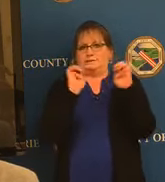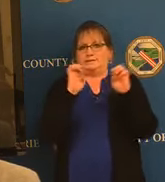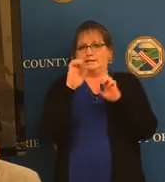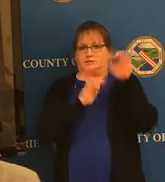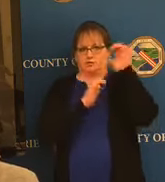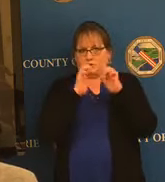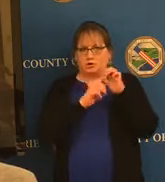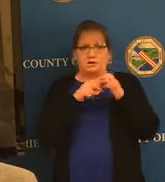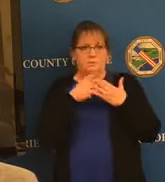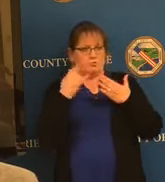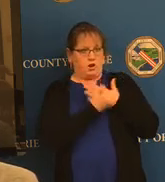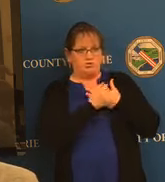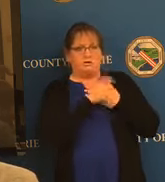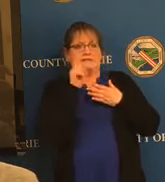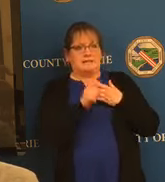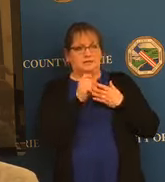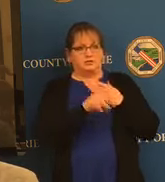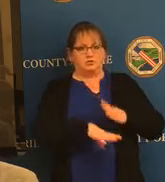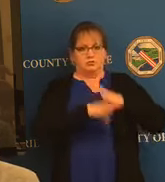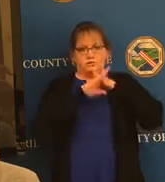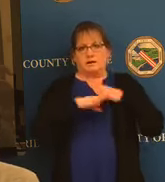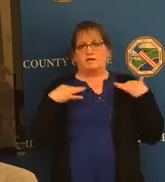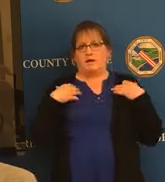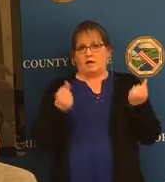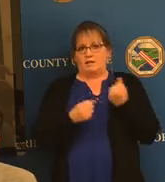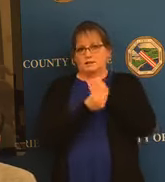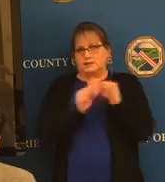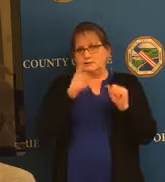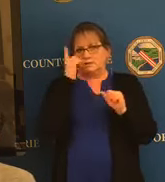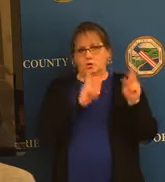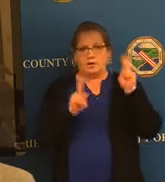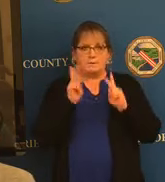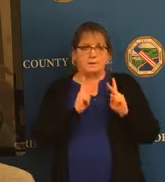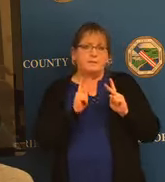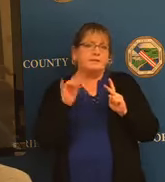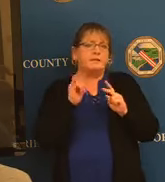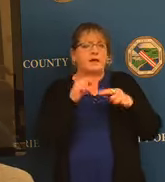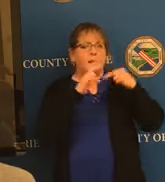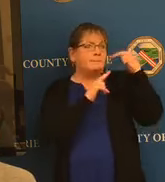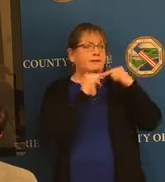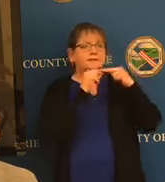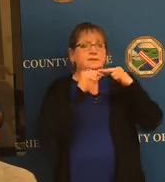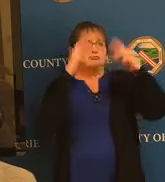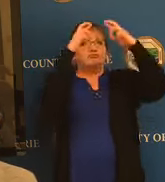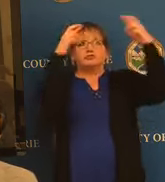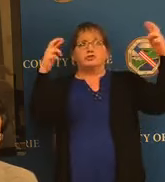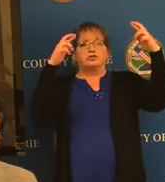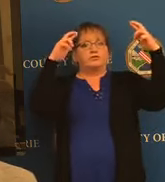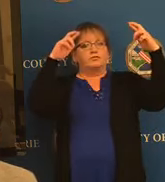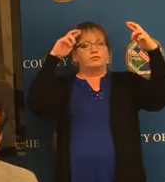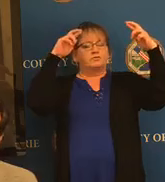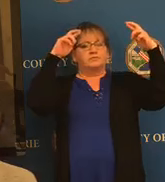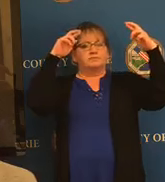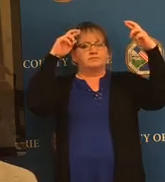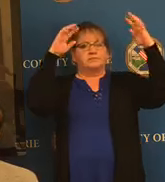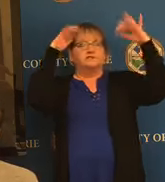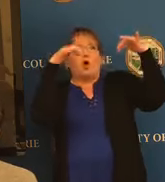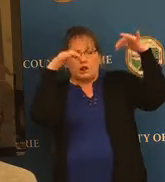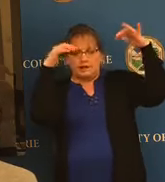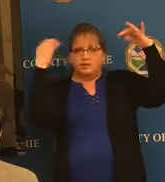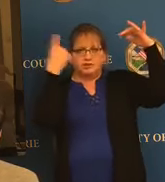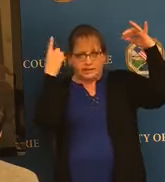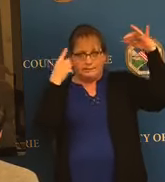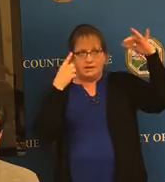a project that would be necessary to protect health and safety of the occupants of a building. Let's say the roof was torn off. You could